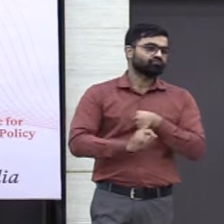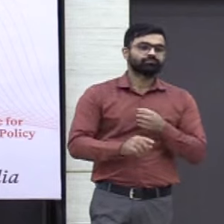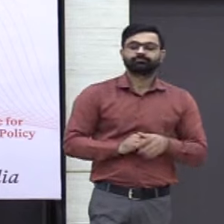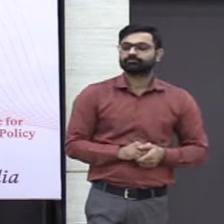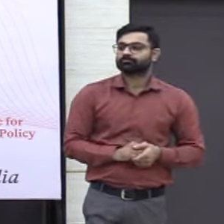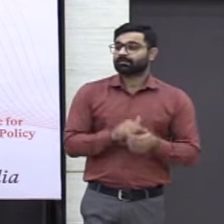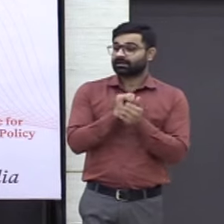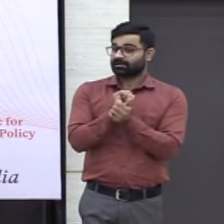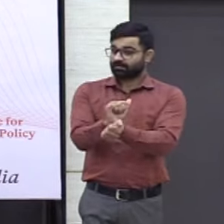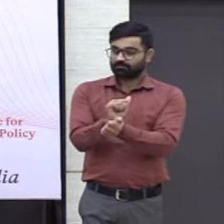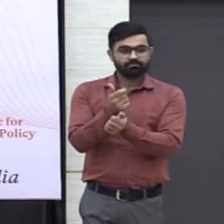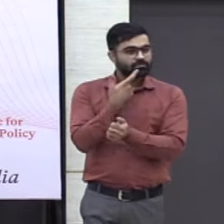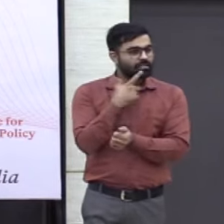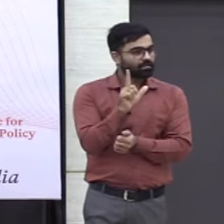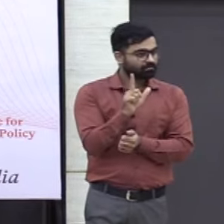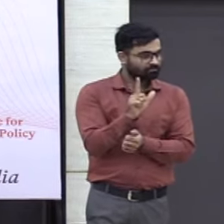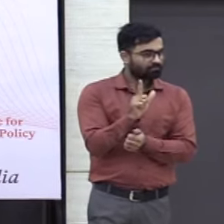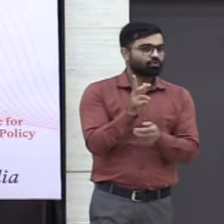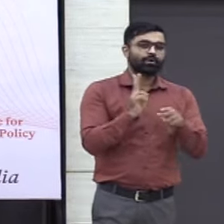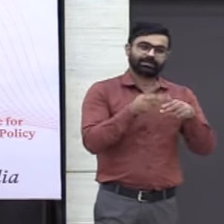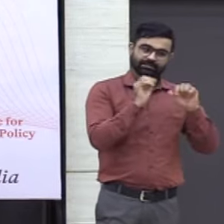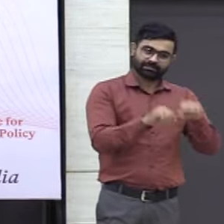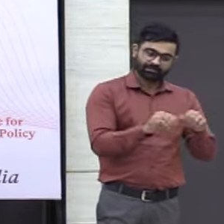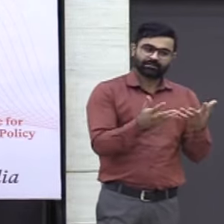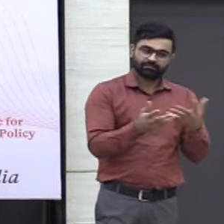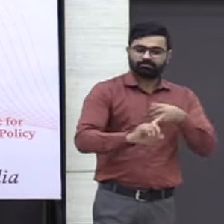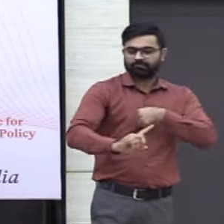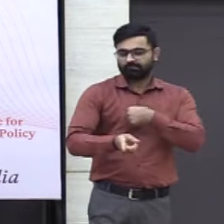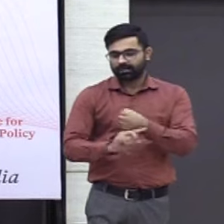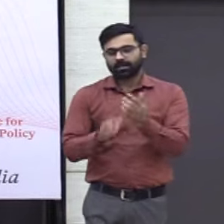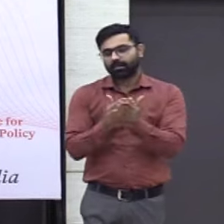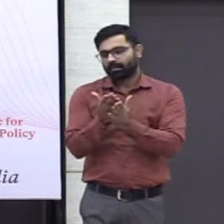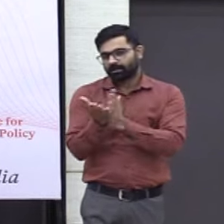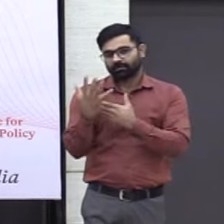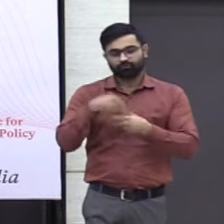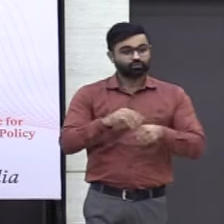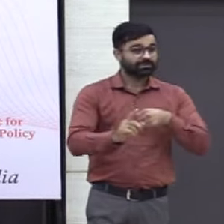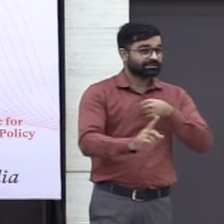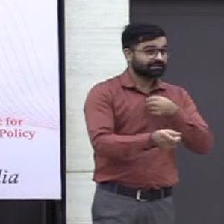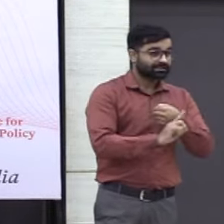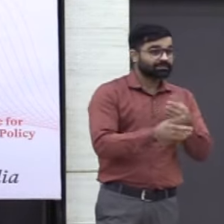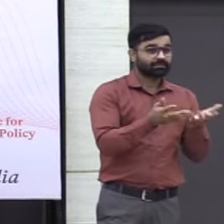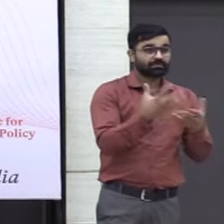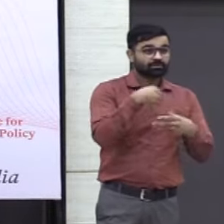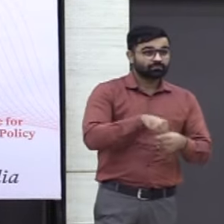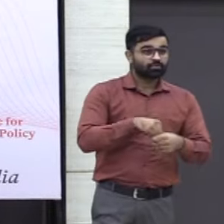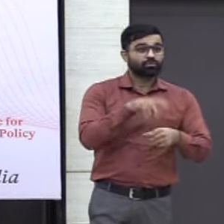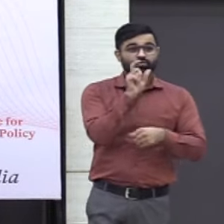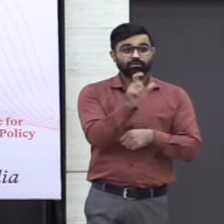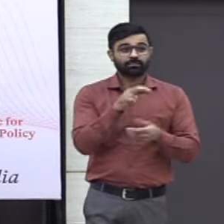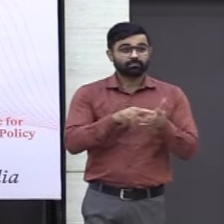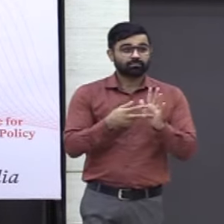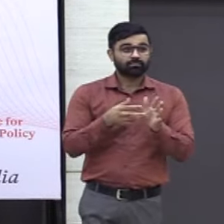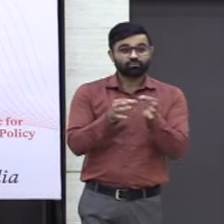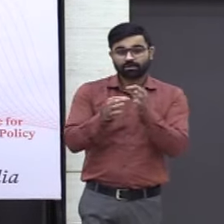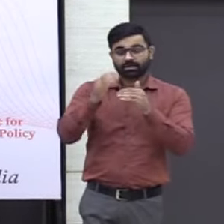or imprisonment for life, and shall also be liable to fine. In any other case, be punishment with imprisonment for a term which shall